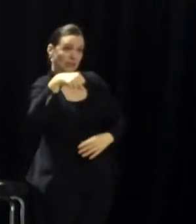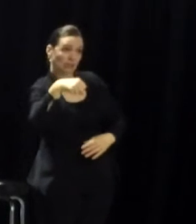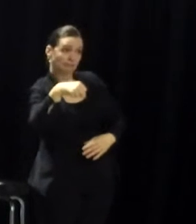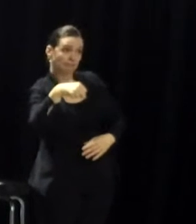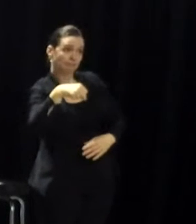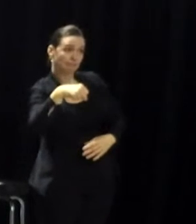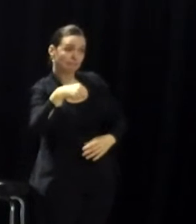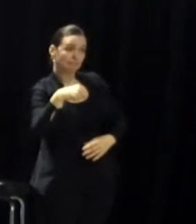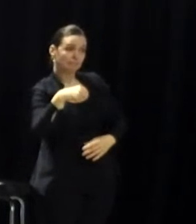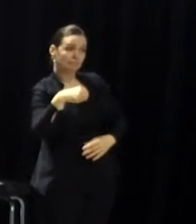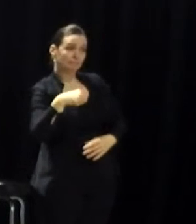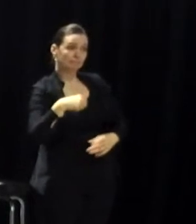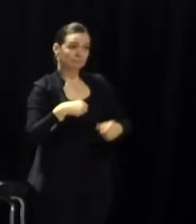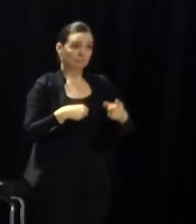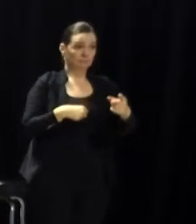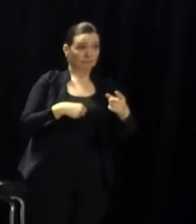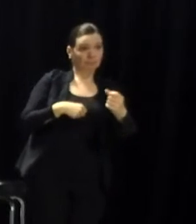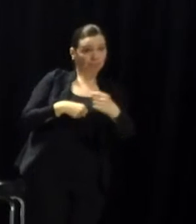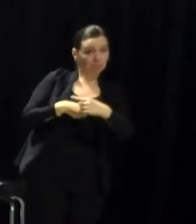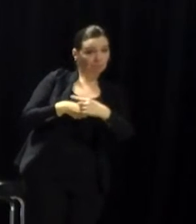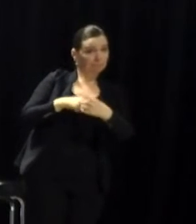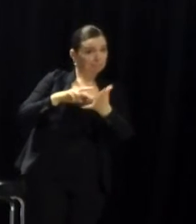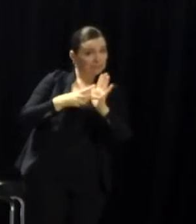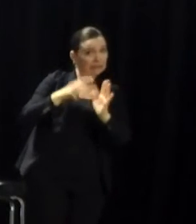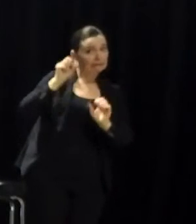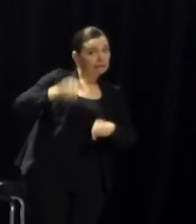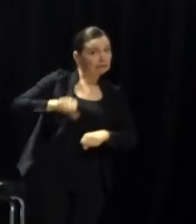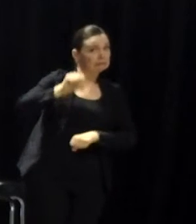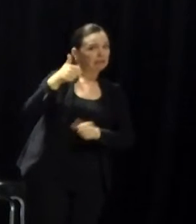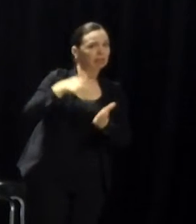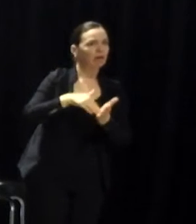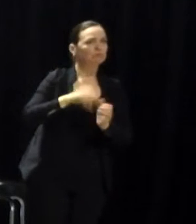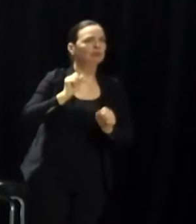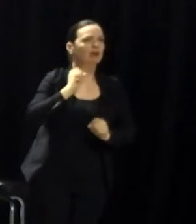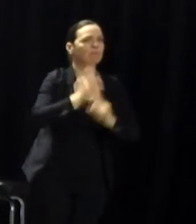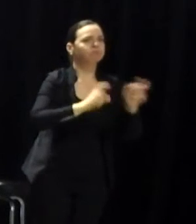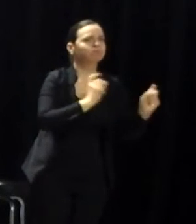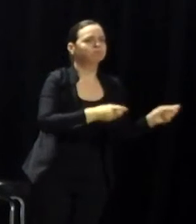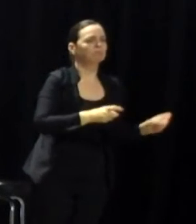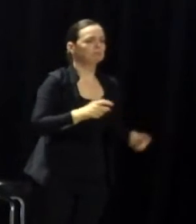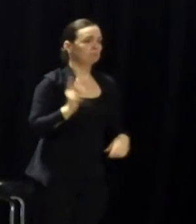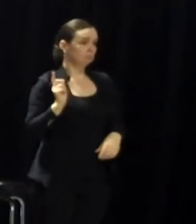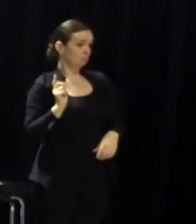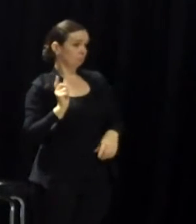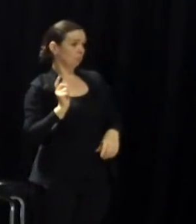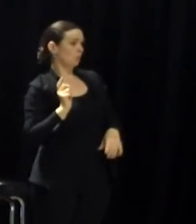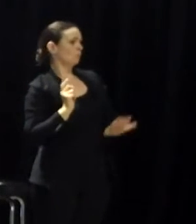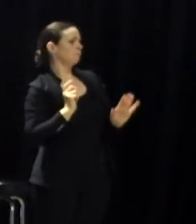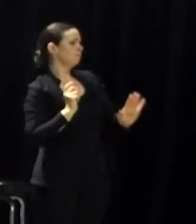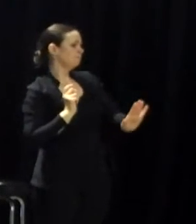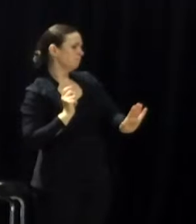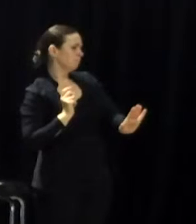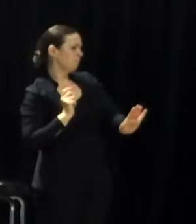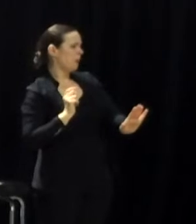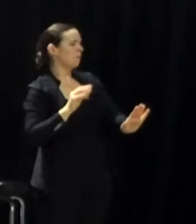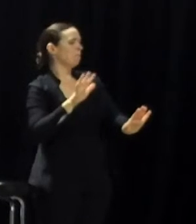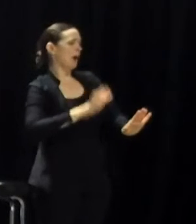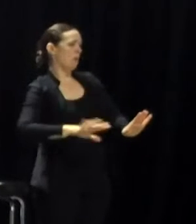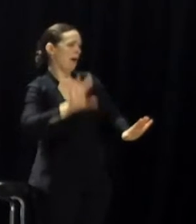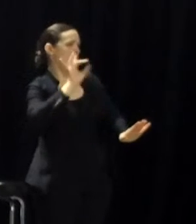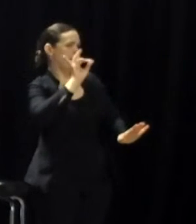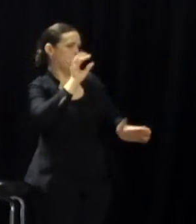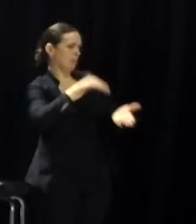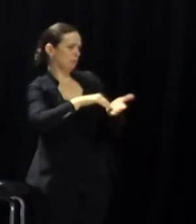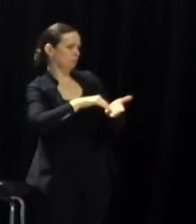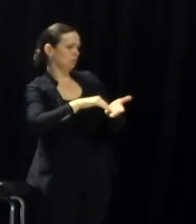at the most you can scale up is probably 8,000 in a week, maybe a little more, just from